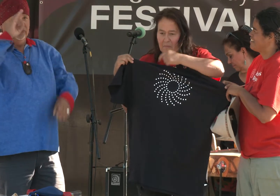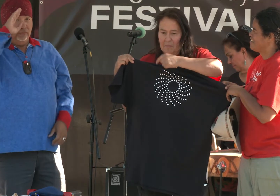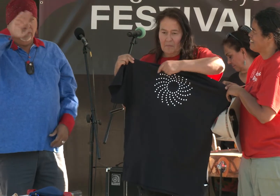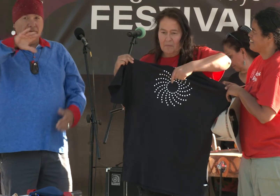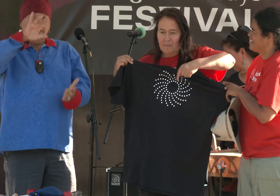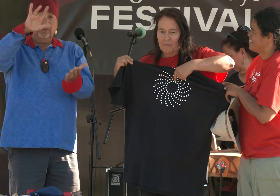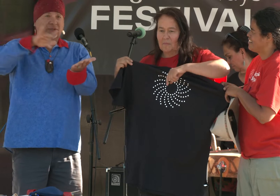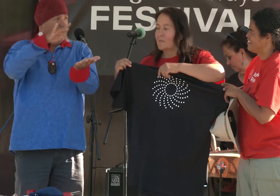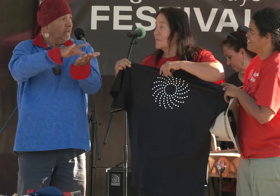all meeting in the middle